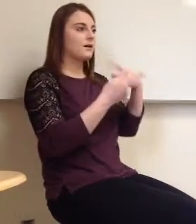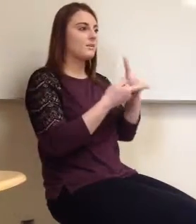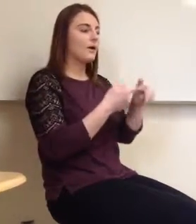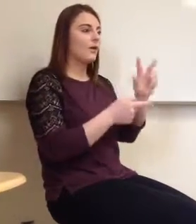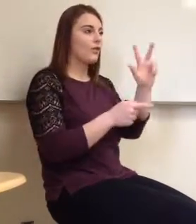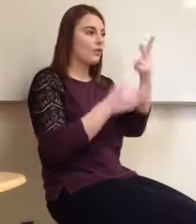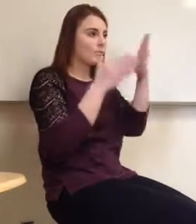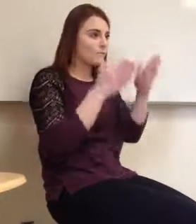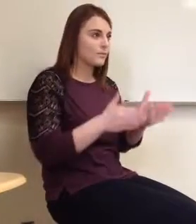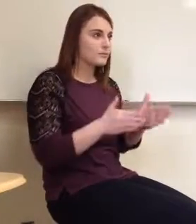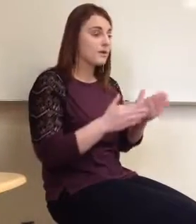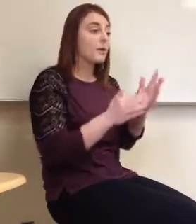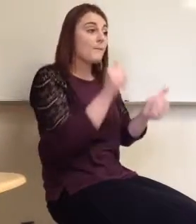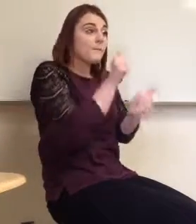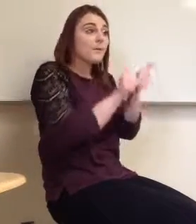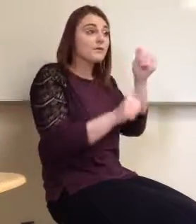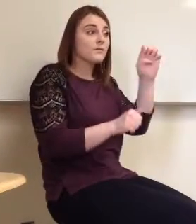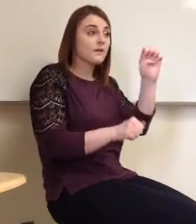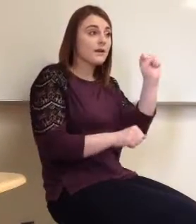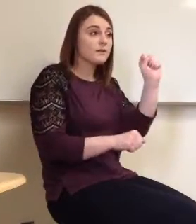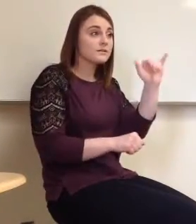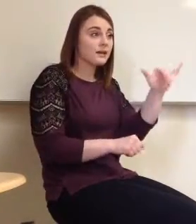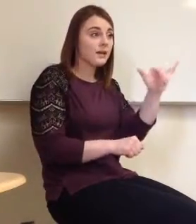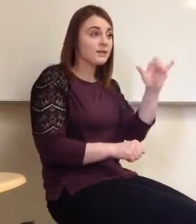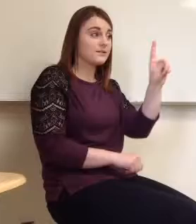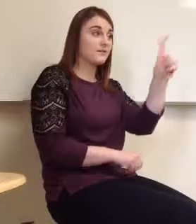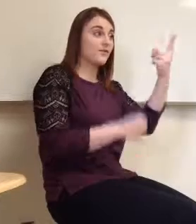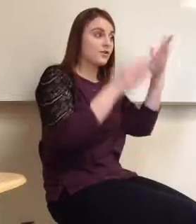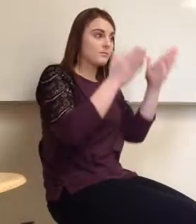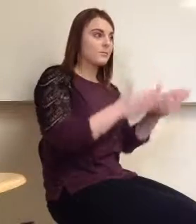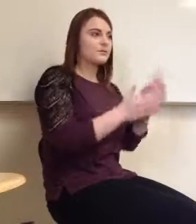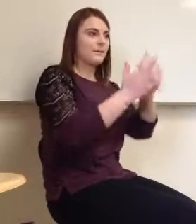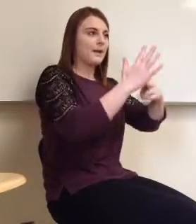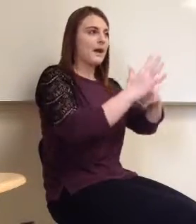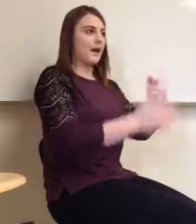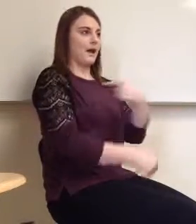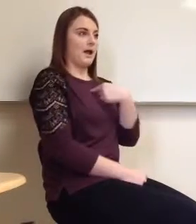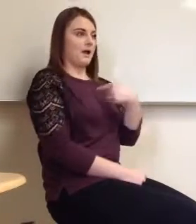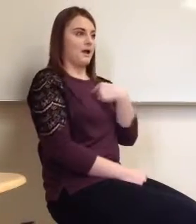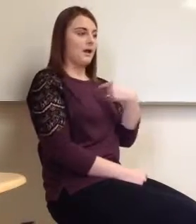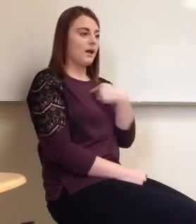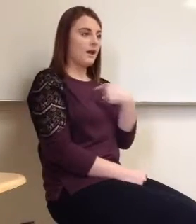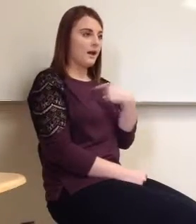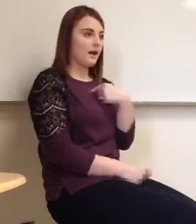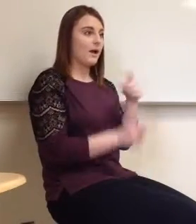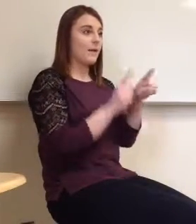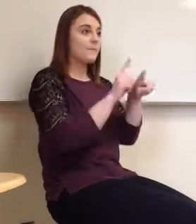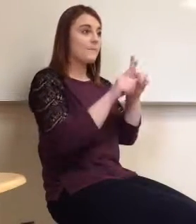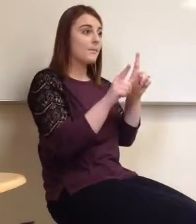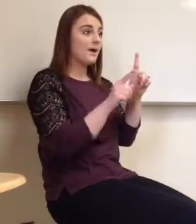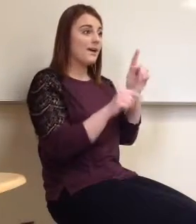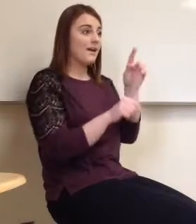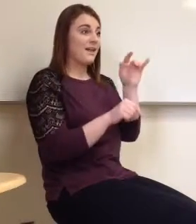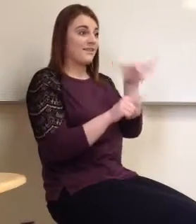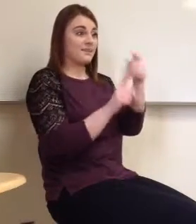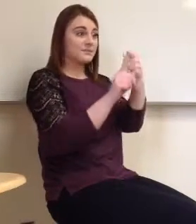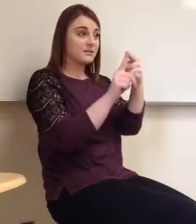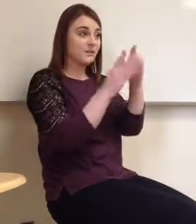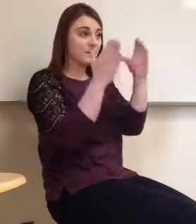person, I. But this paragraph is in third person. A little Indian boy teaches himself to read at an early age